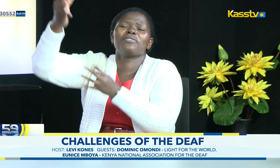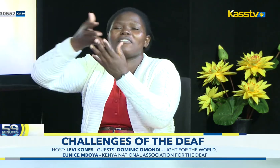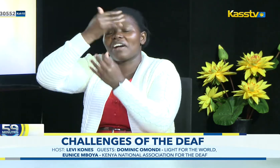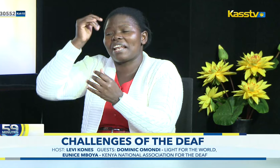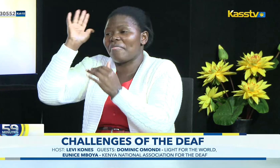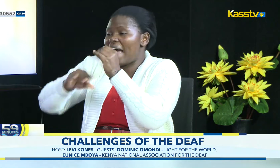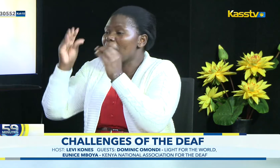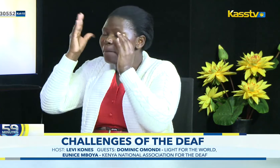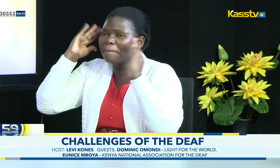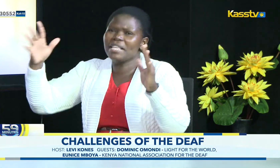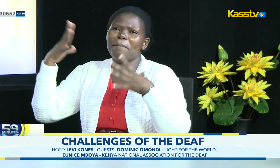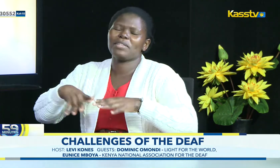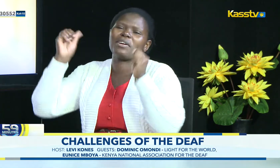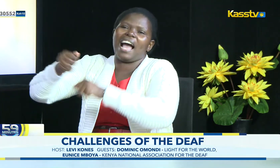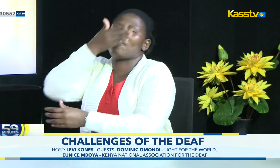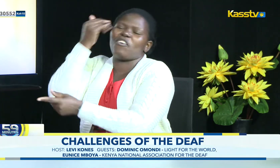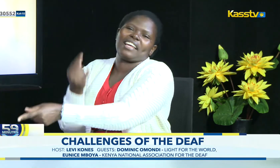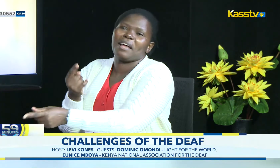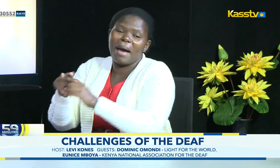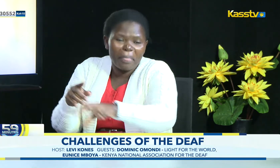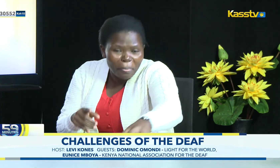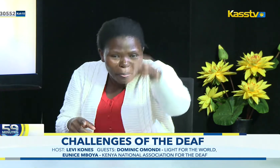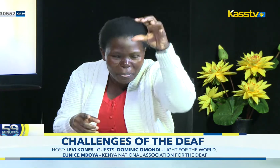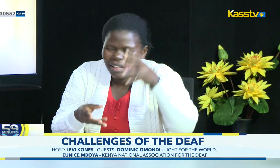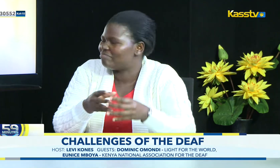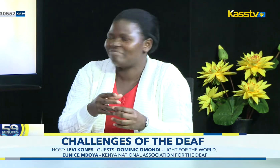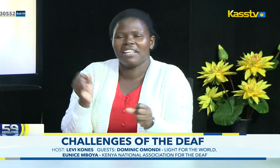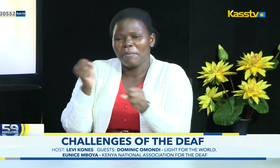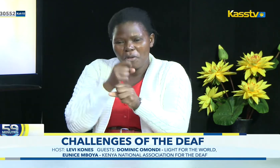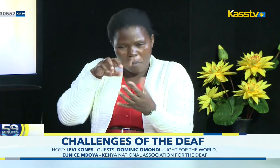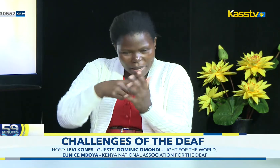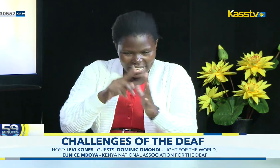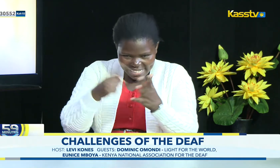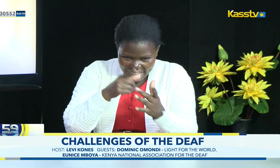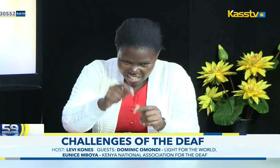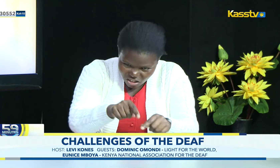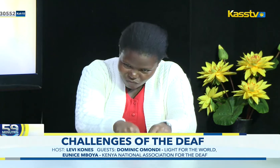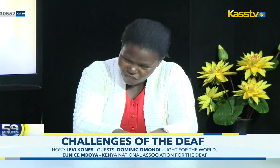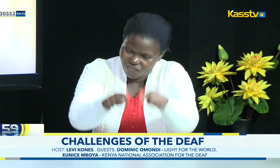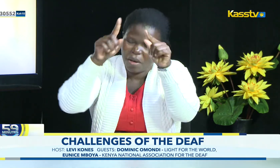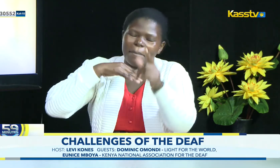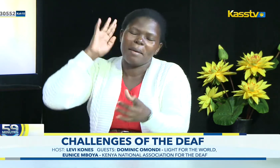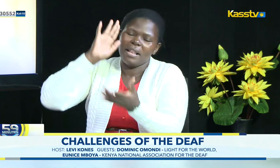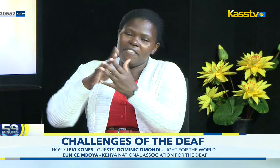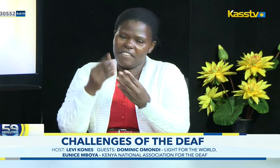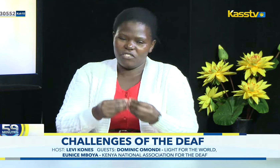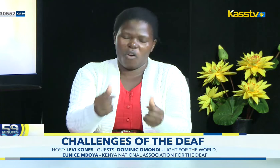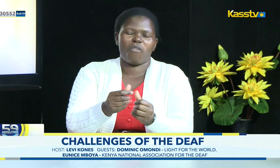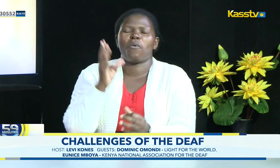being taught at a tender age is hard for someone to forget. If you're teaching adult, they can easily forget. But for kids, they pick up very, very